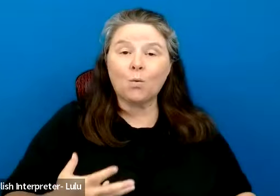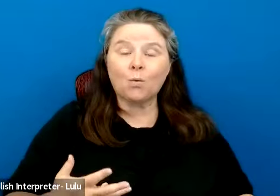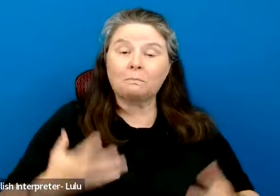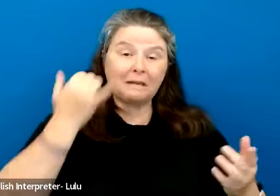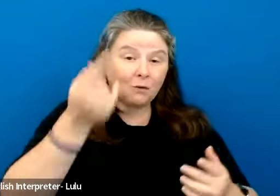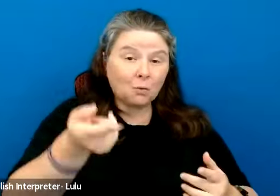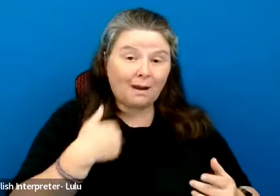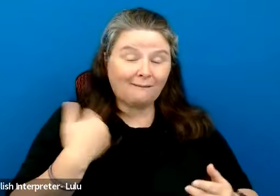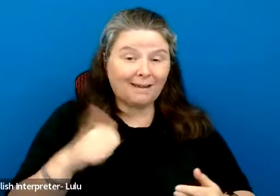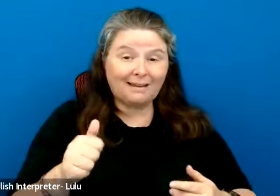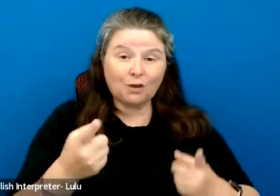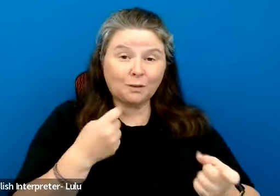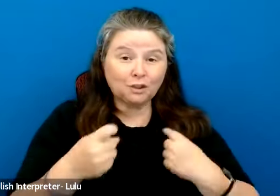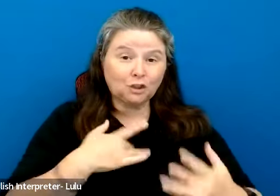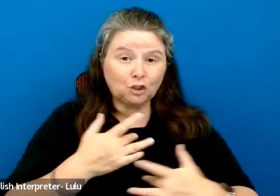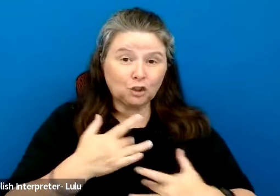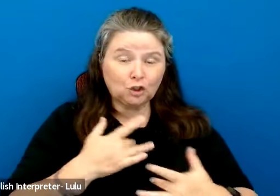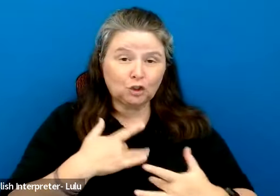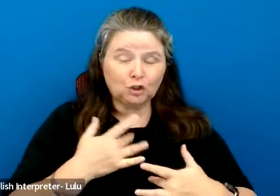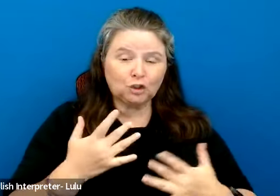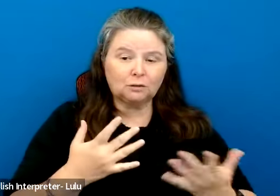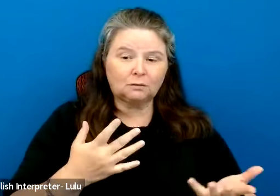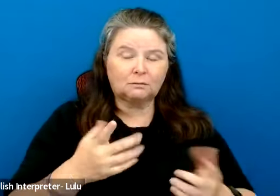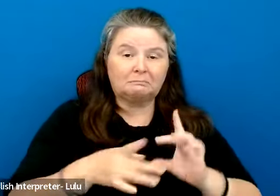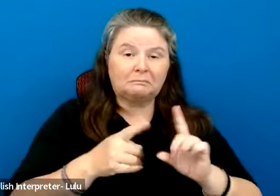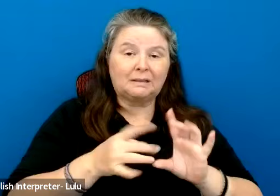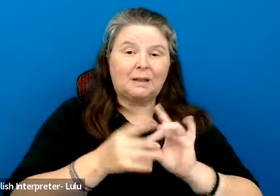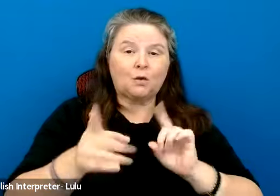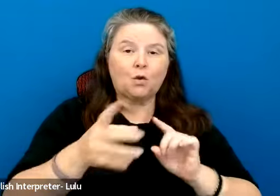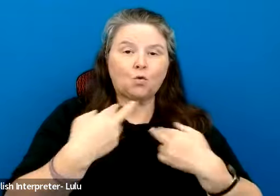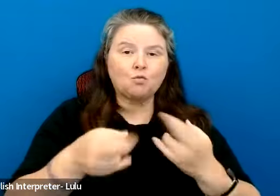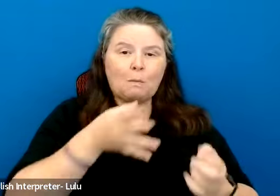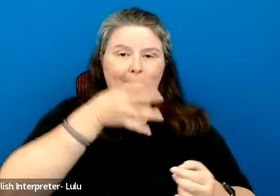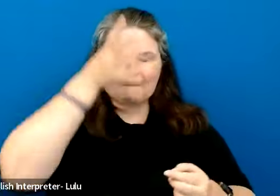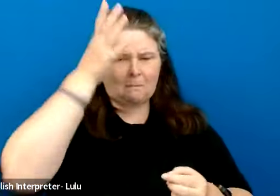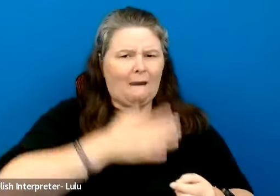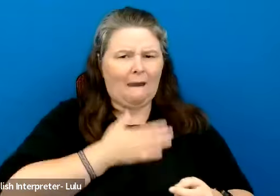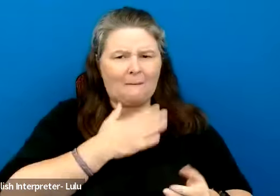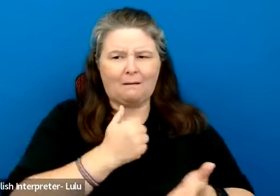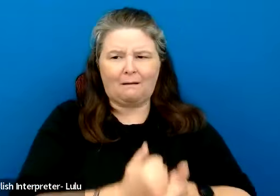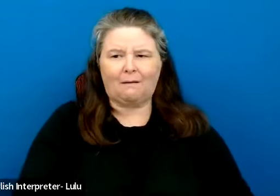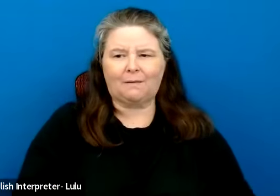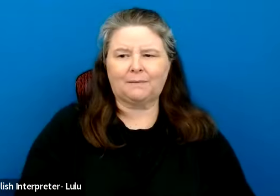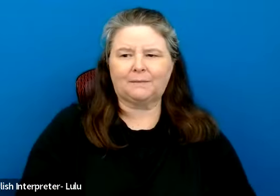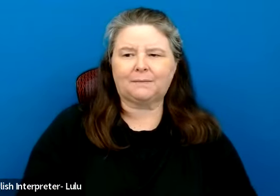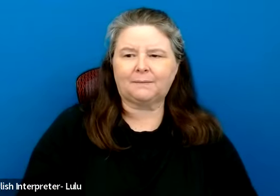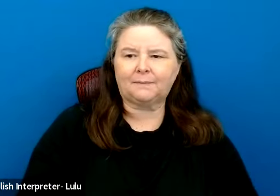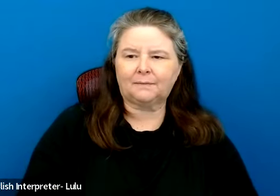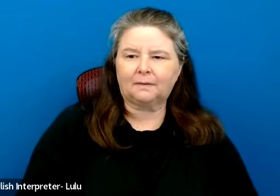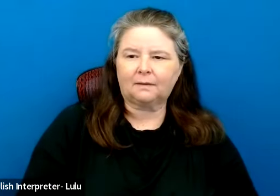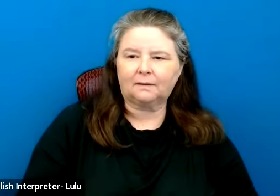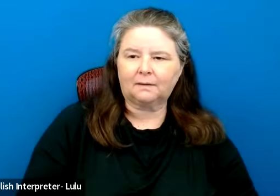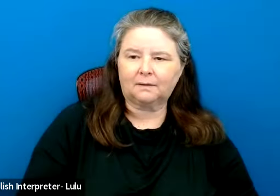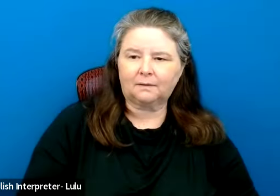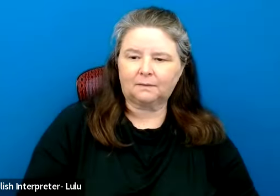have any questions or concerns regarding your room parent. I'm happy to help out. That's it. Great. Thank you.